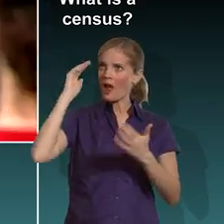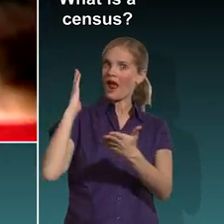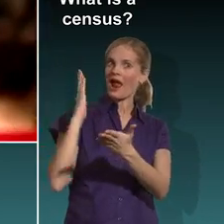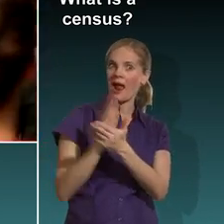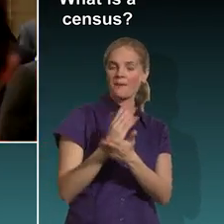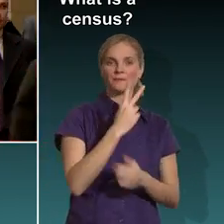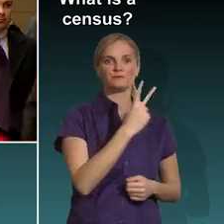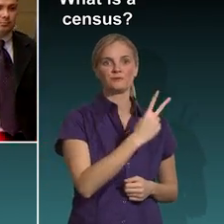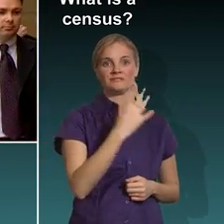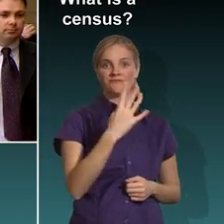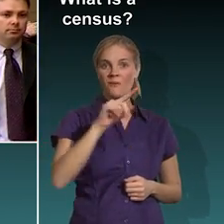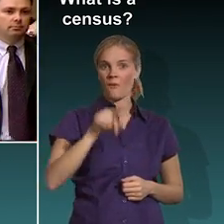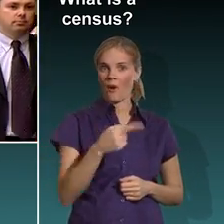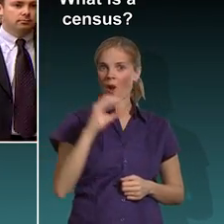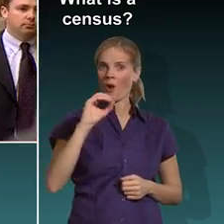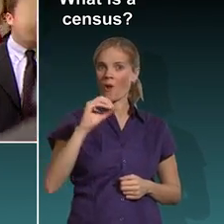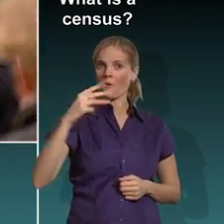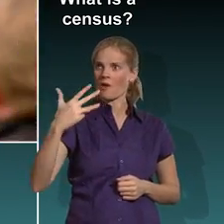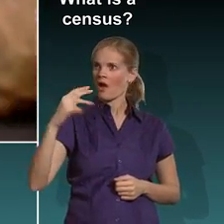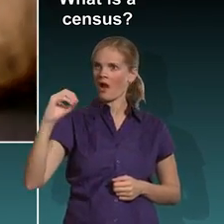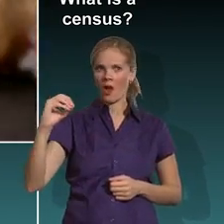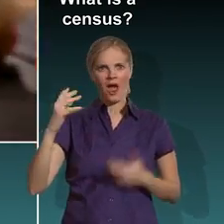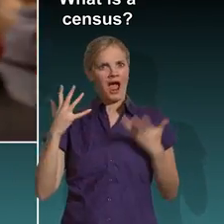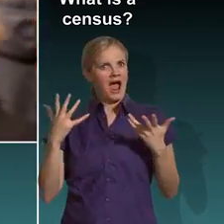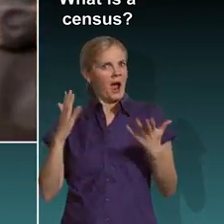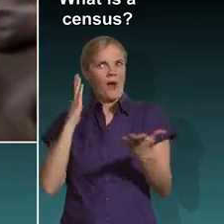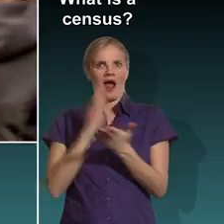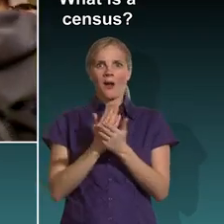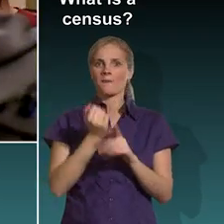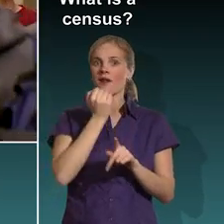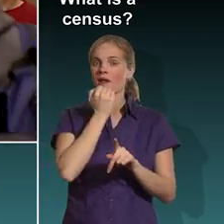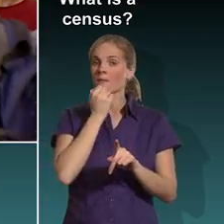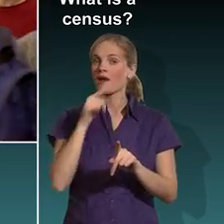How do we know the exact figure of 24,090?